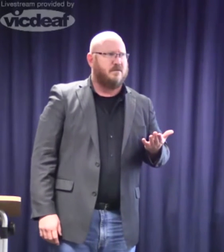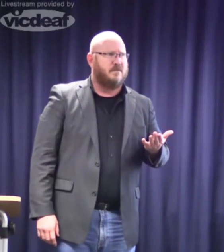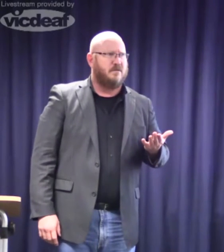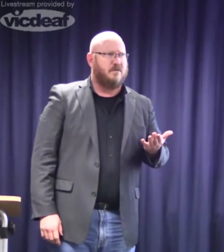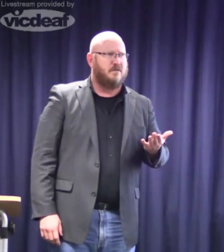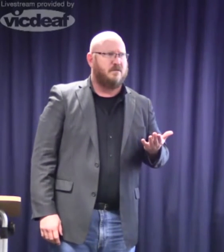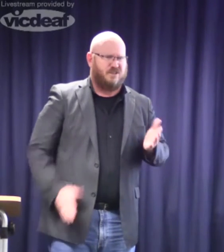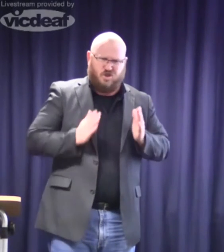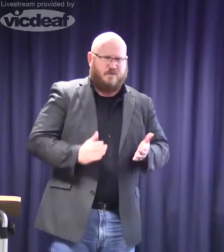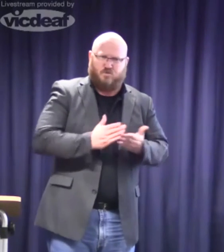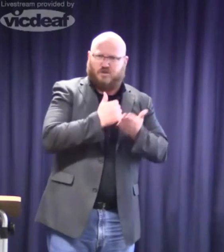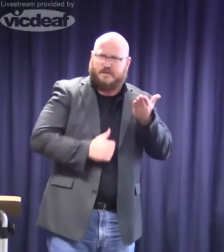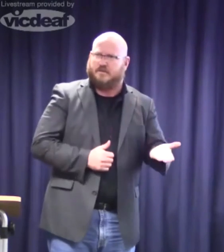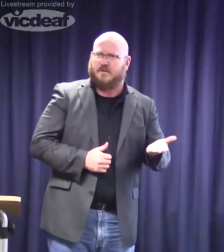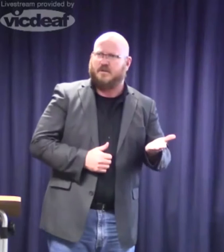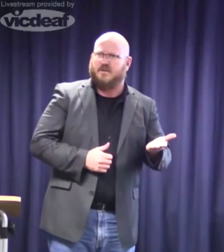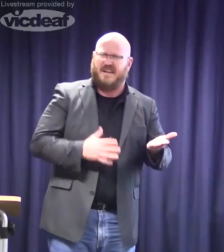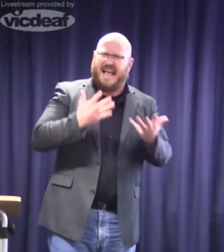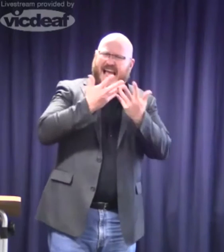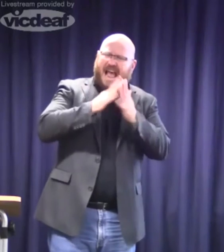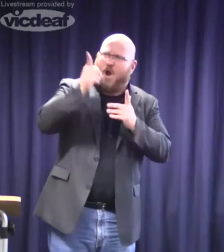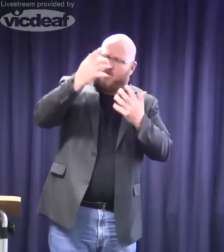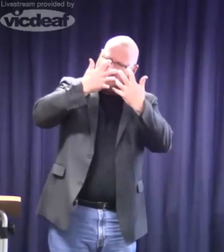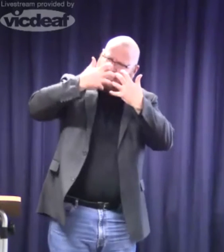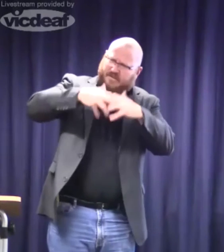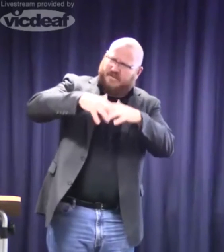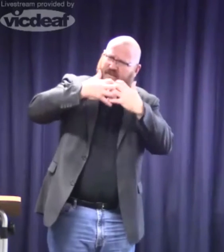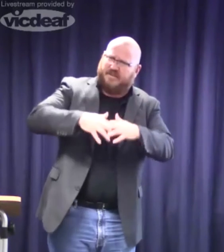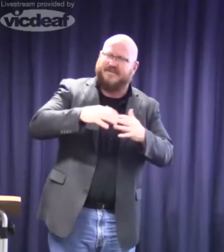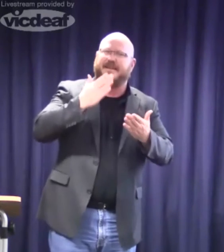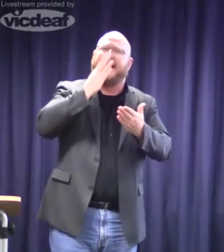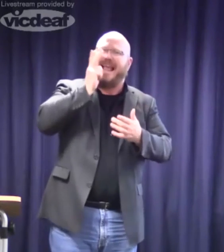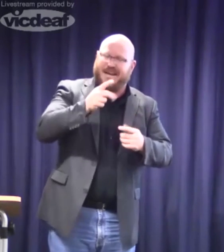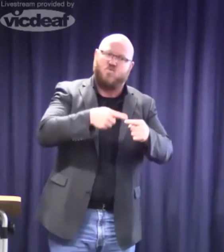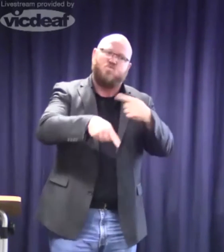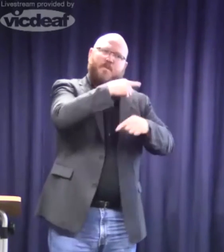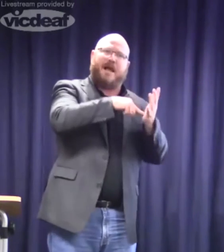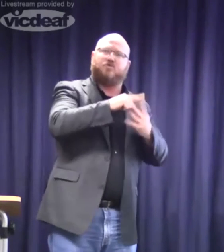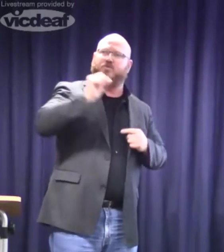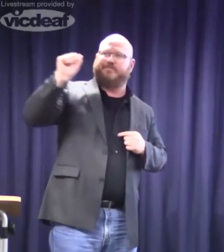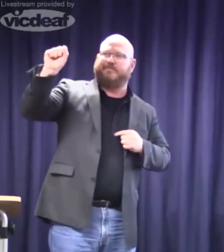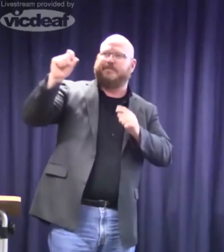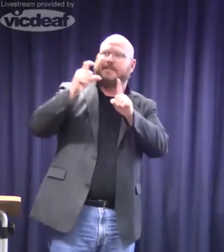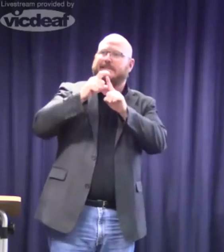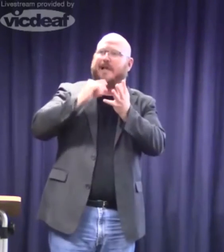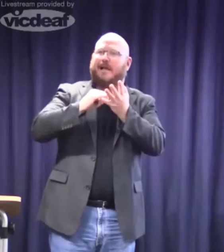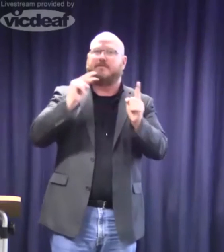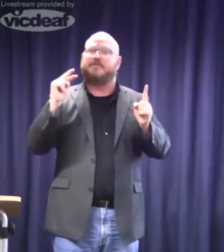receive your package. However, language isn't just reasonable, it's a human